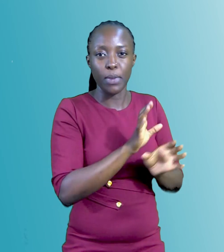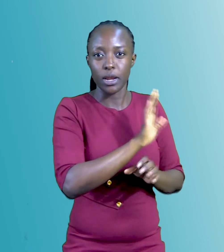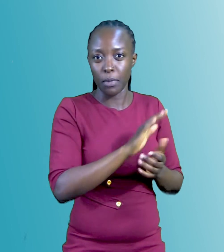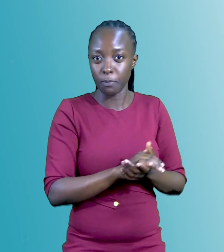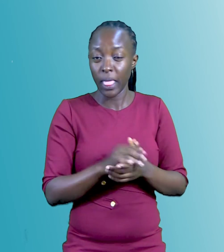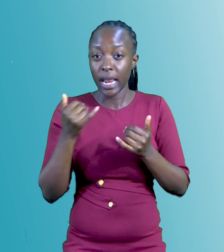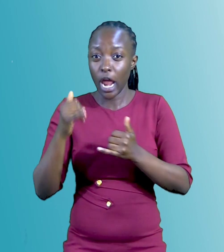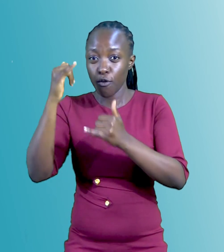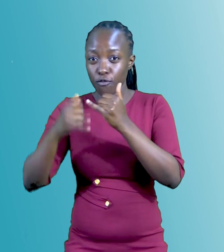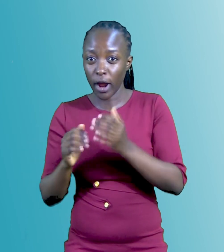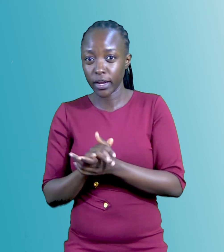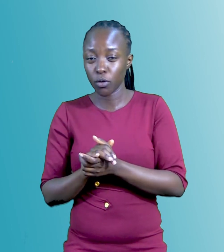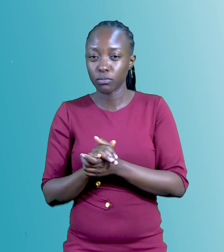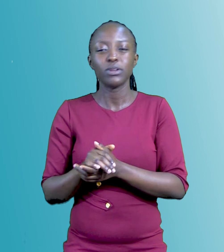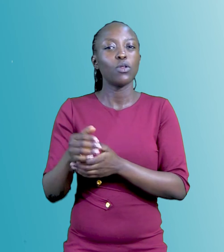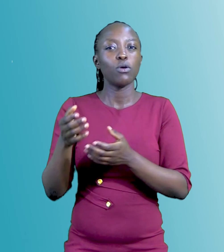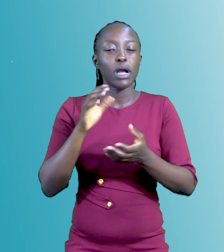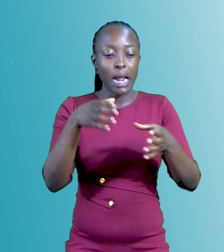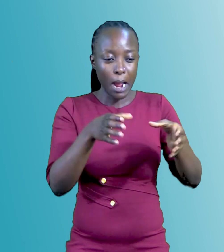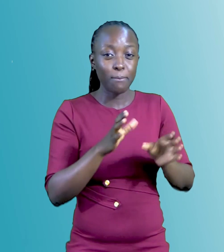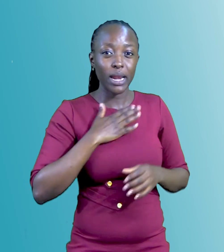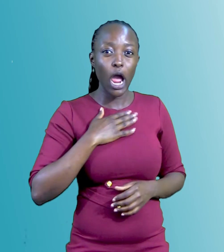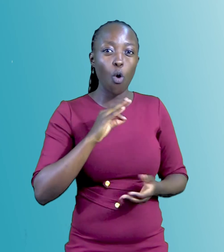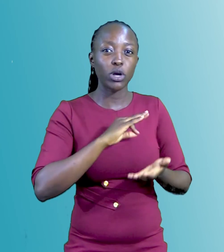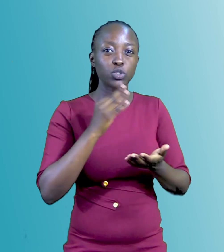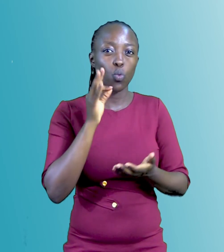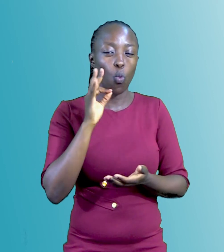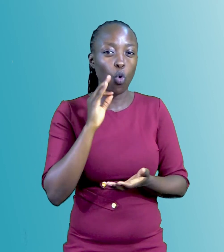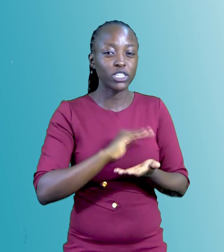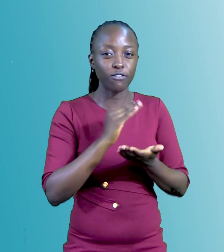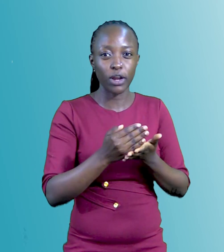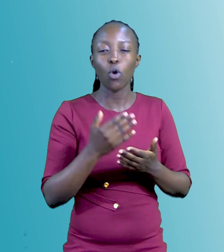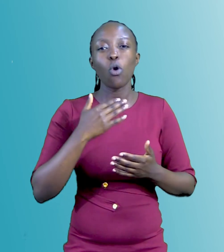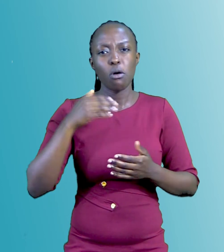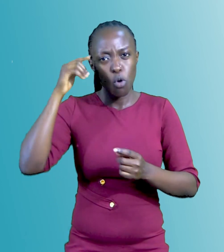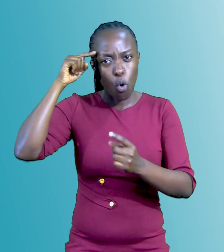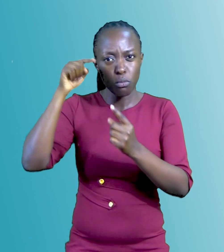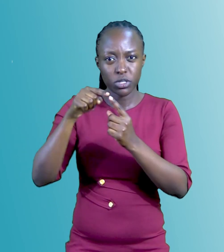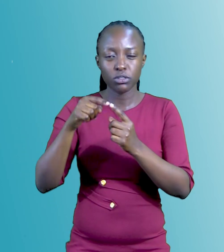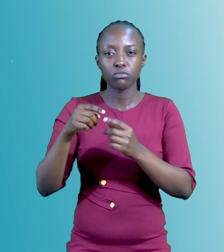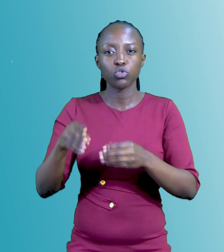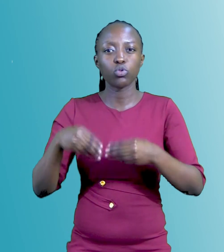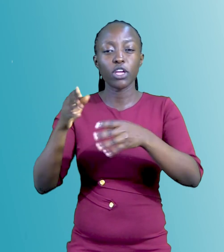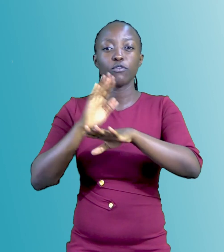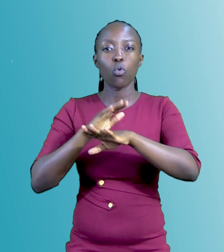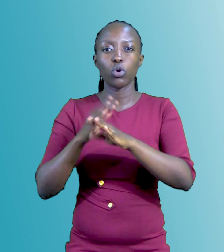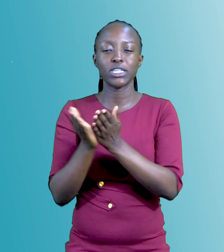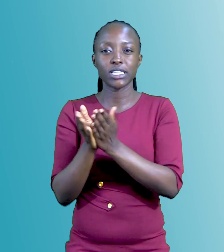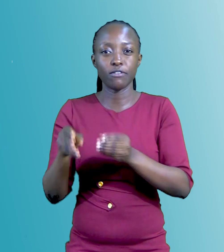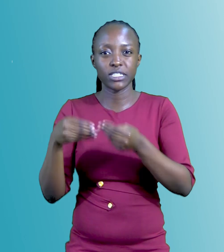to serve you with commitment to courtesy and excellence in service delivery. We welcome your views and comments. To help us serve